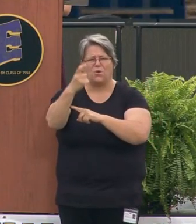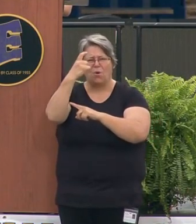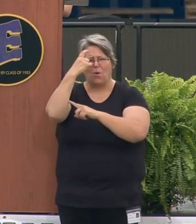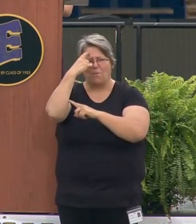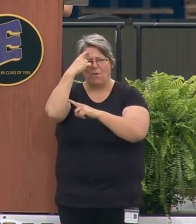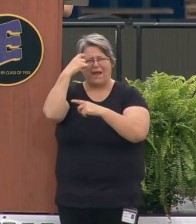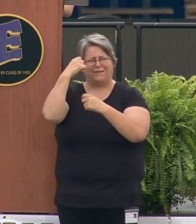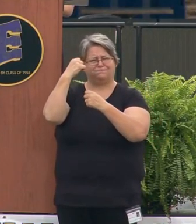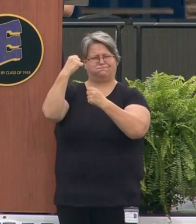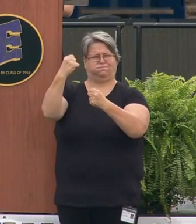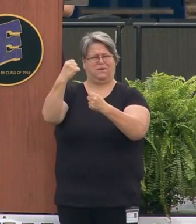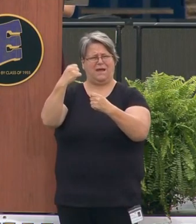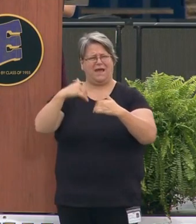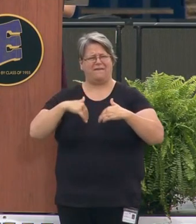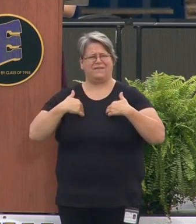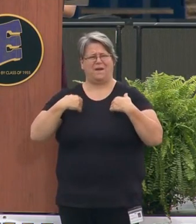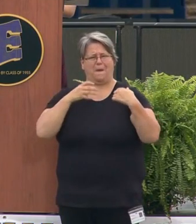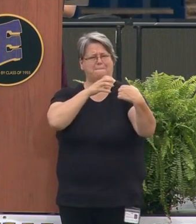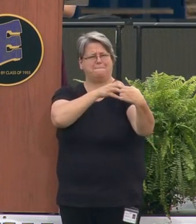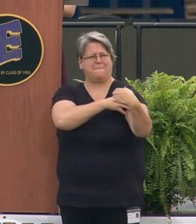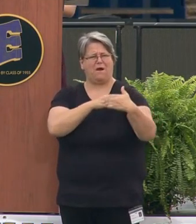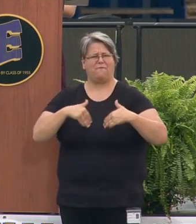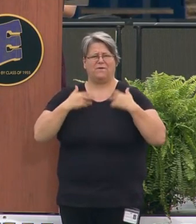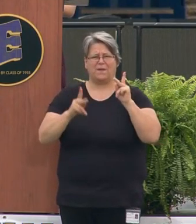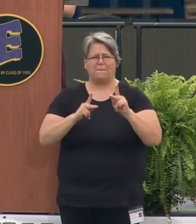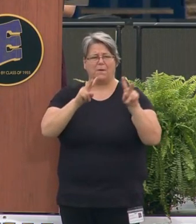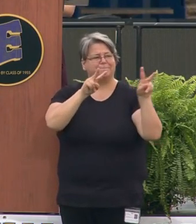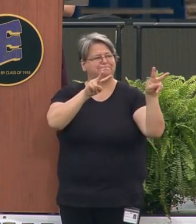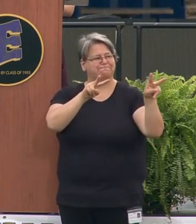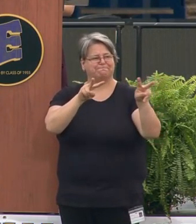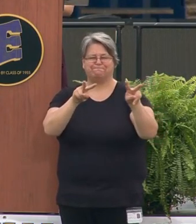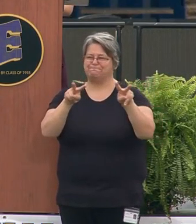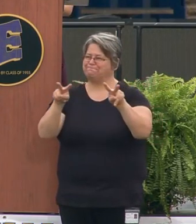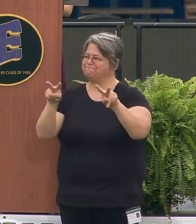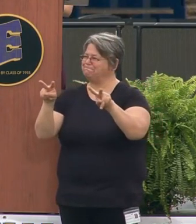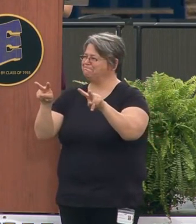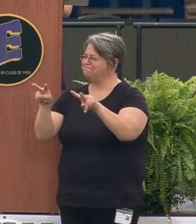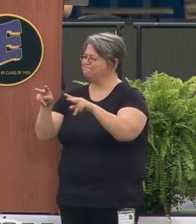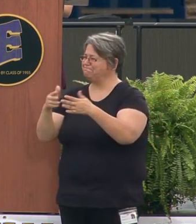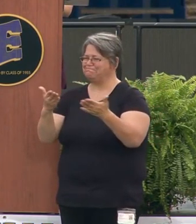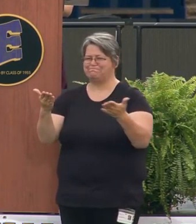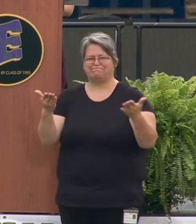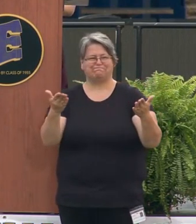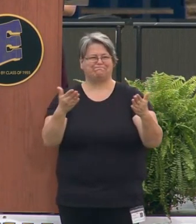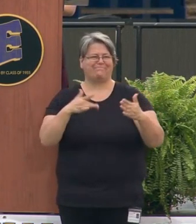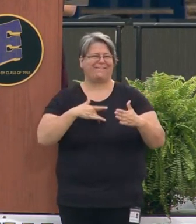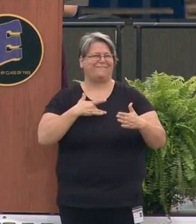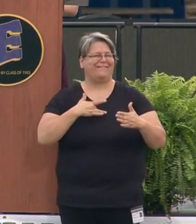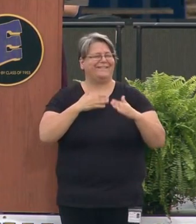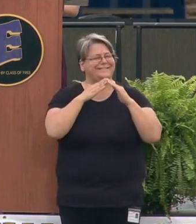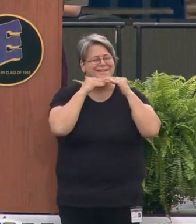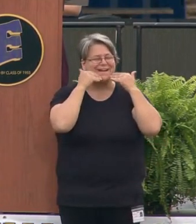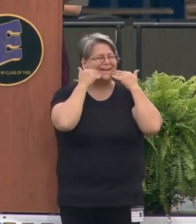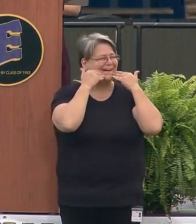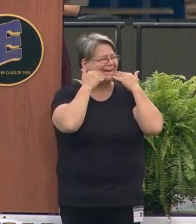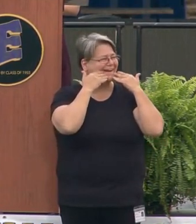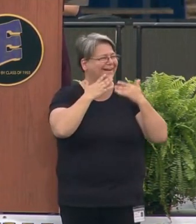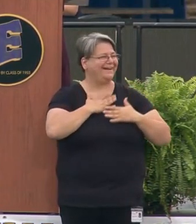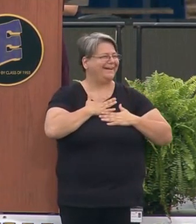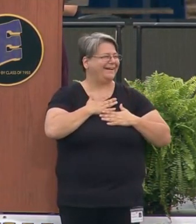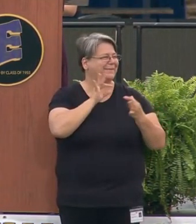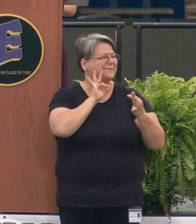and powerful young people. As I look out on this crowd, I cannot help but smile. All the perfect